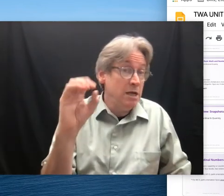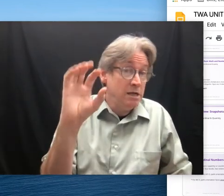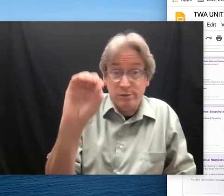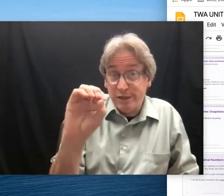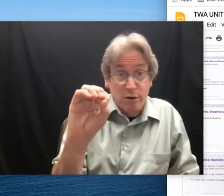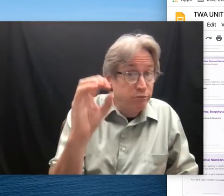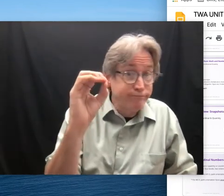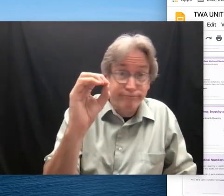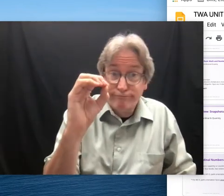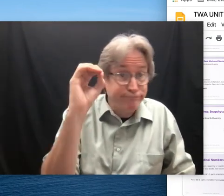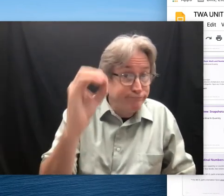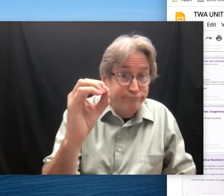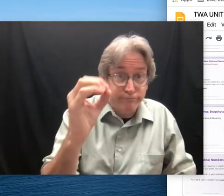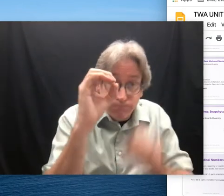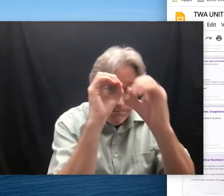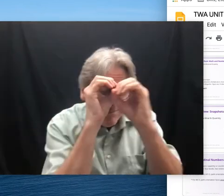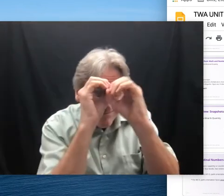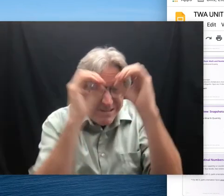So 0,